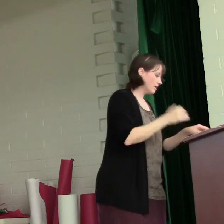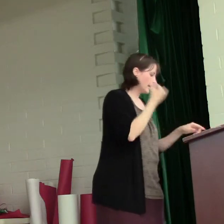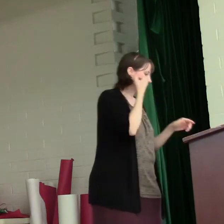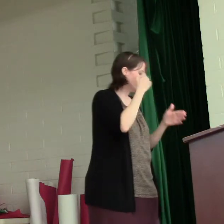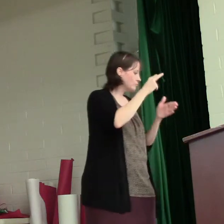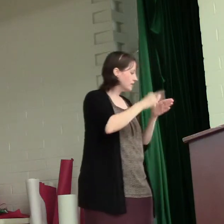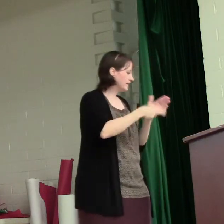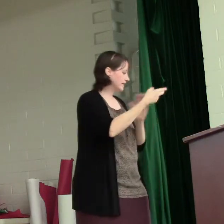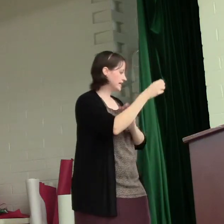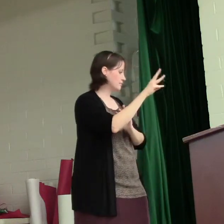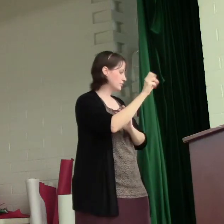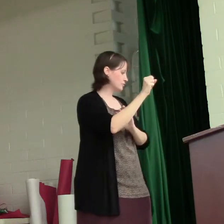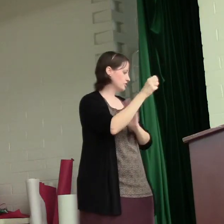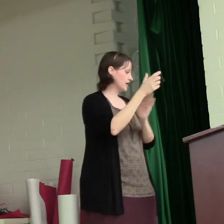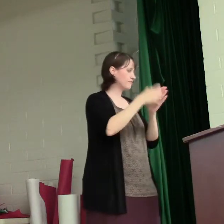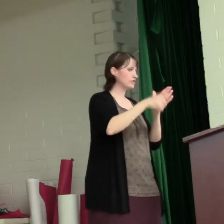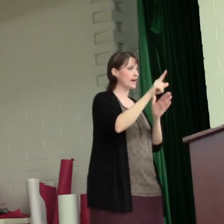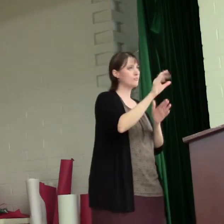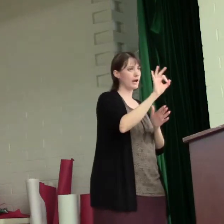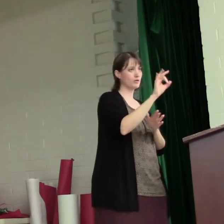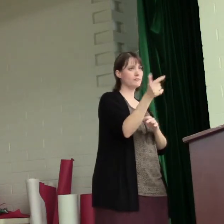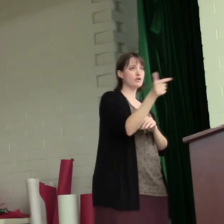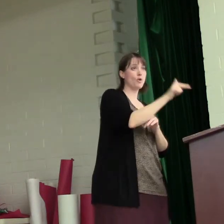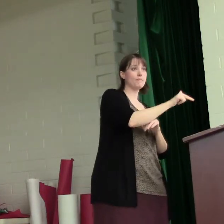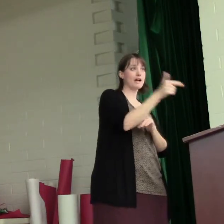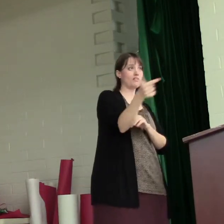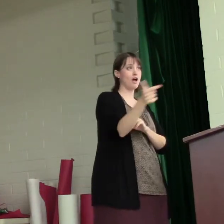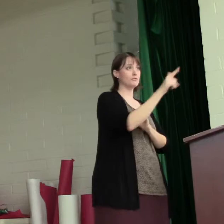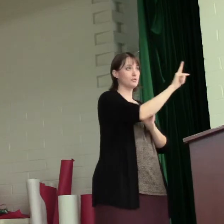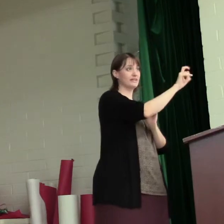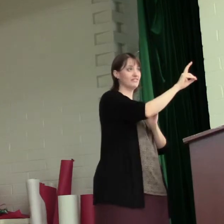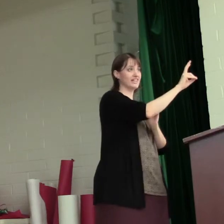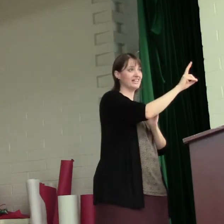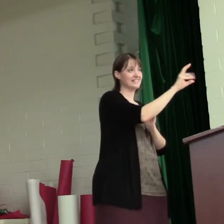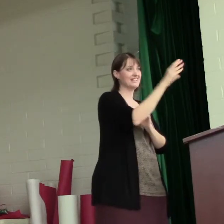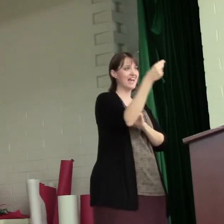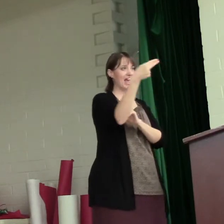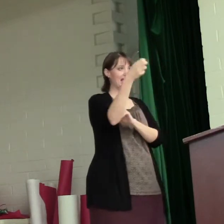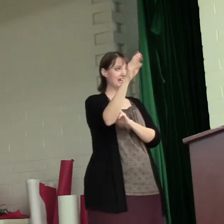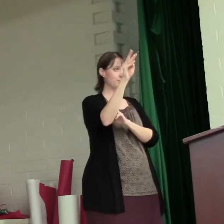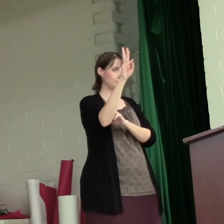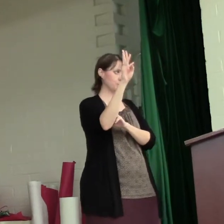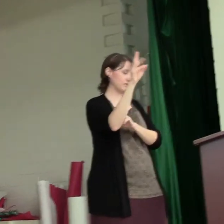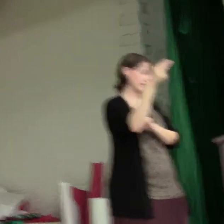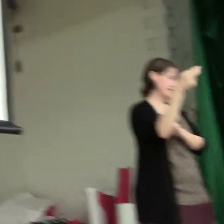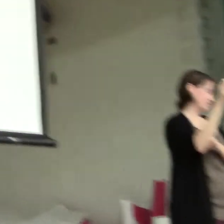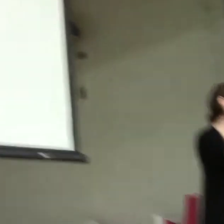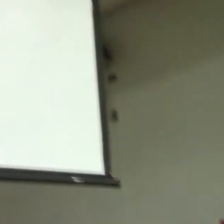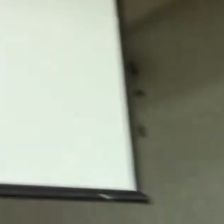And if we read in Hebrews chapter 9, and we're going to be going back a lot between Leviticus and Hebrews.